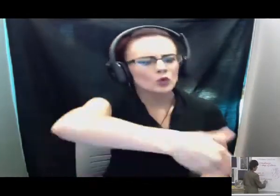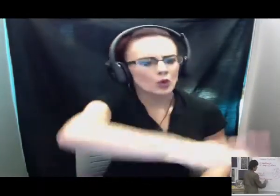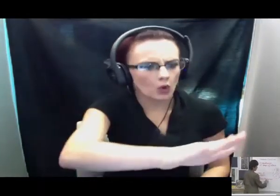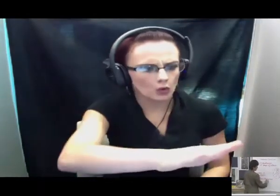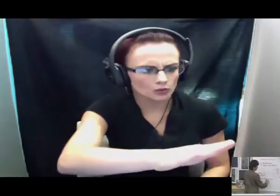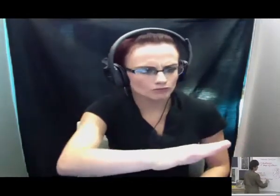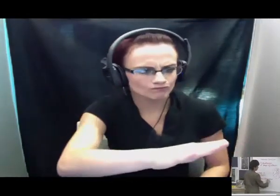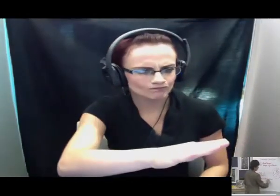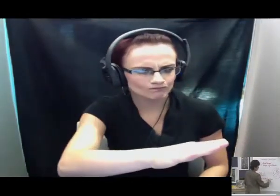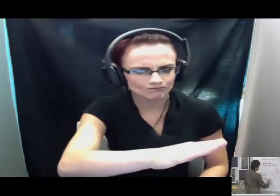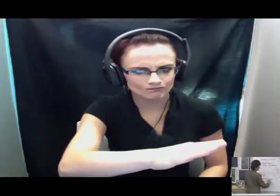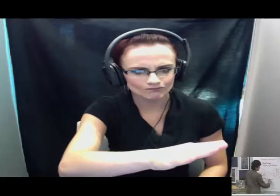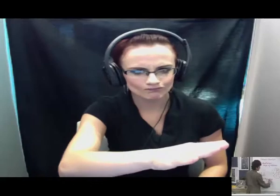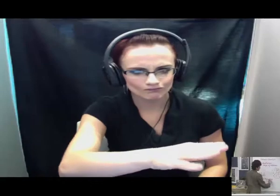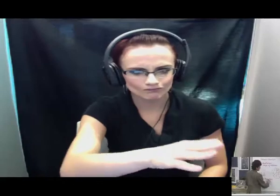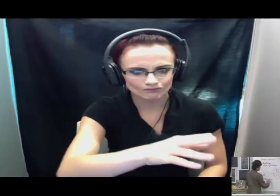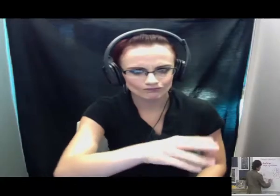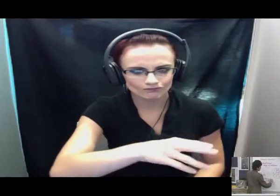to the fort